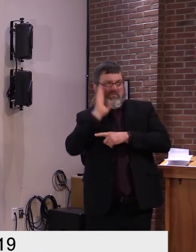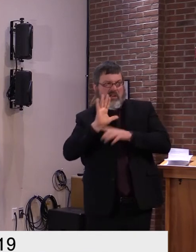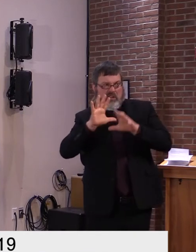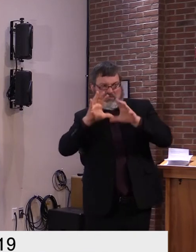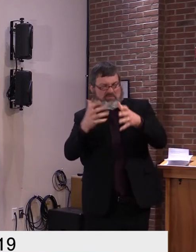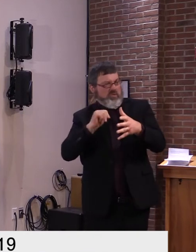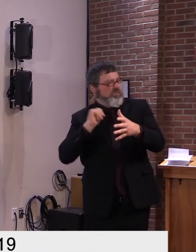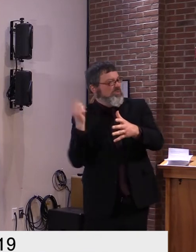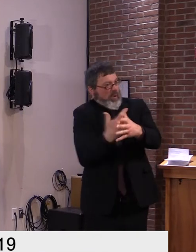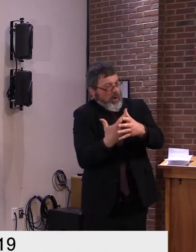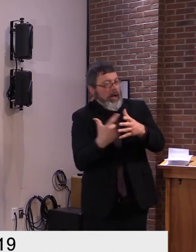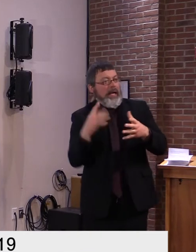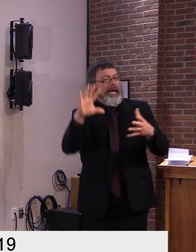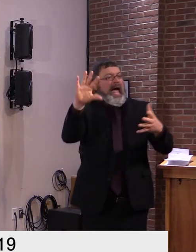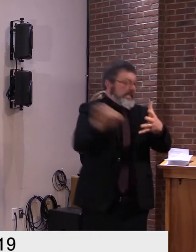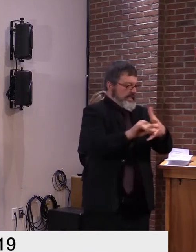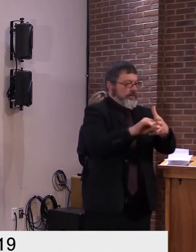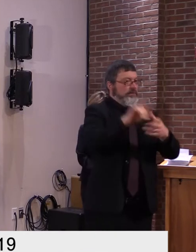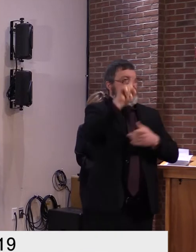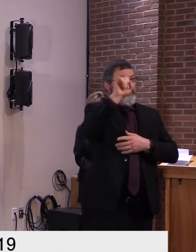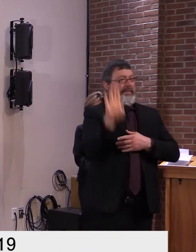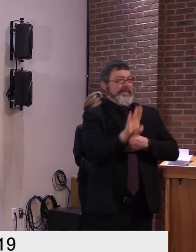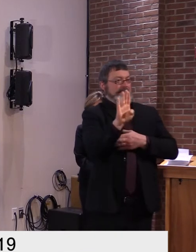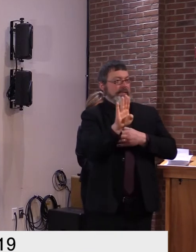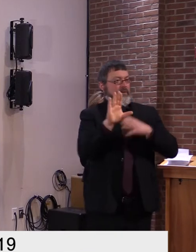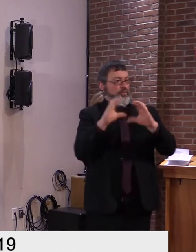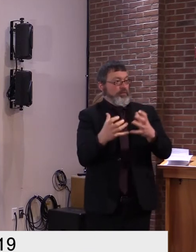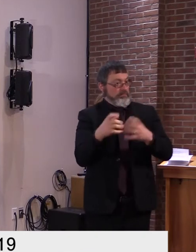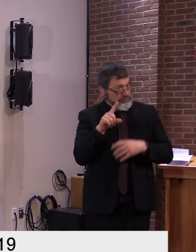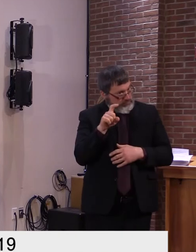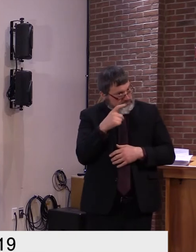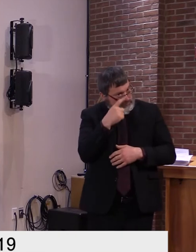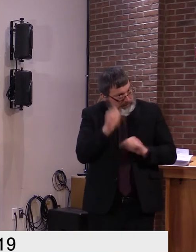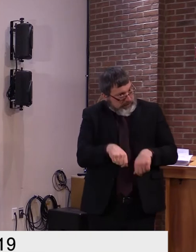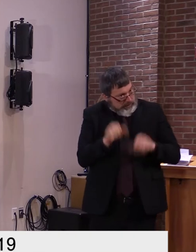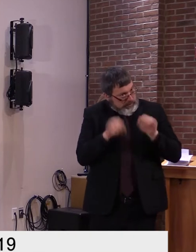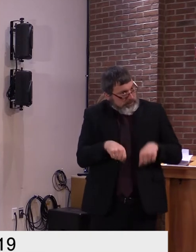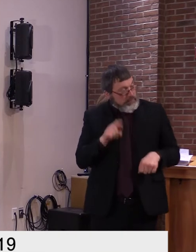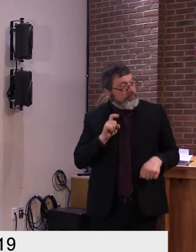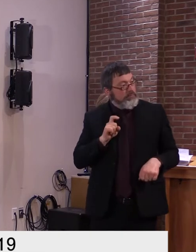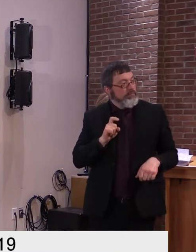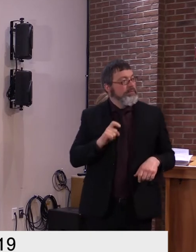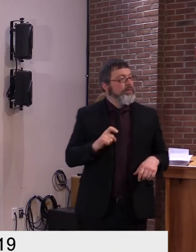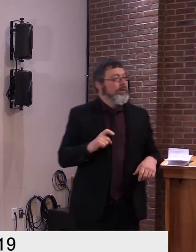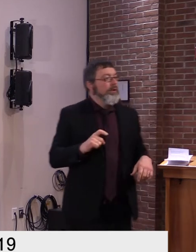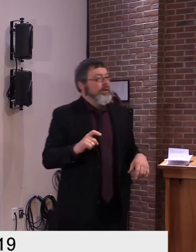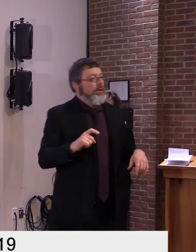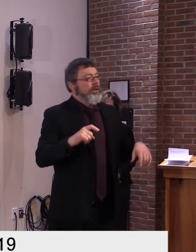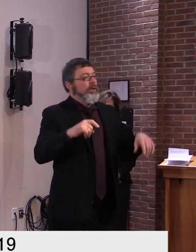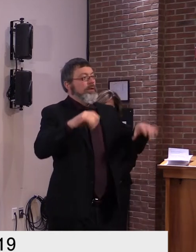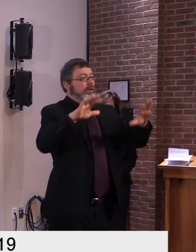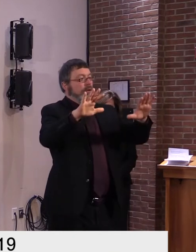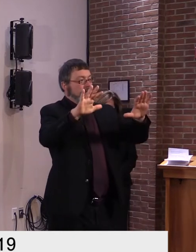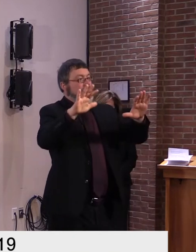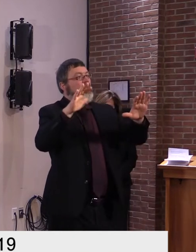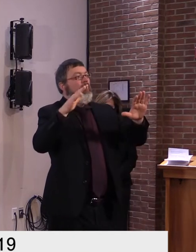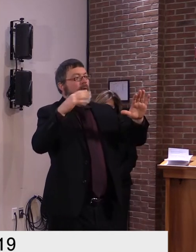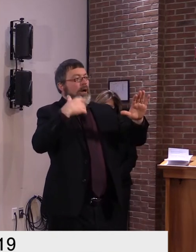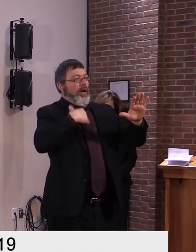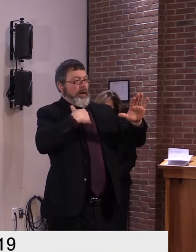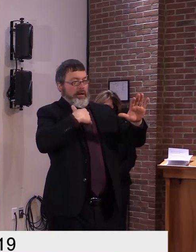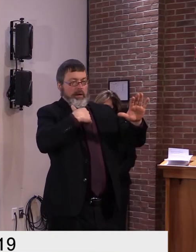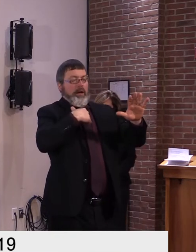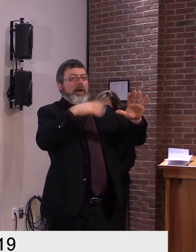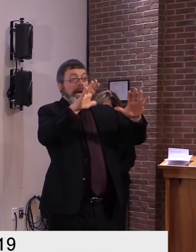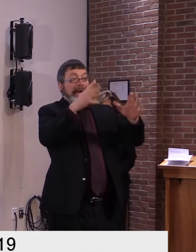we're providing for that population. So we were ahead of the letter,